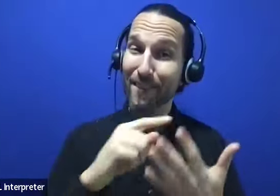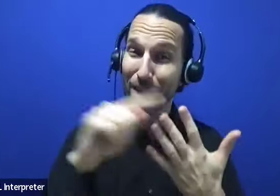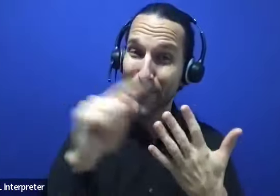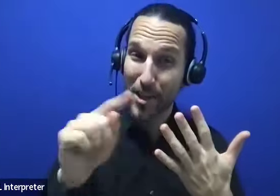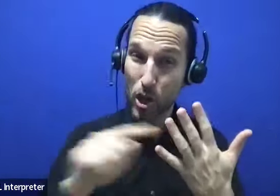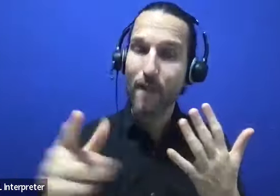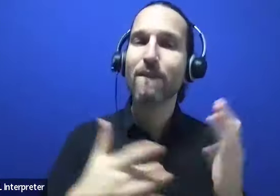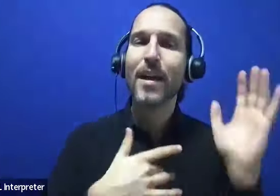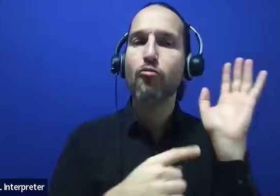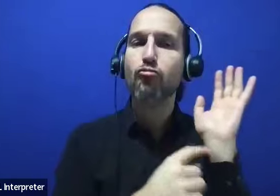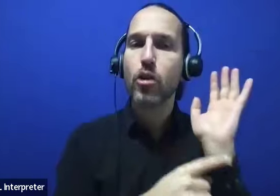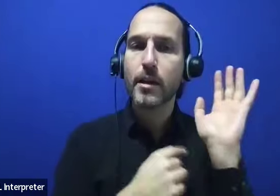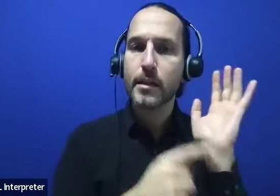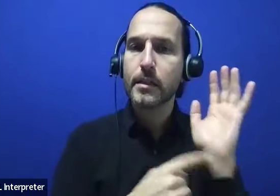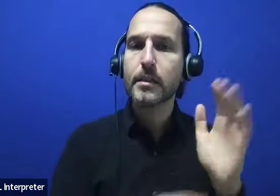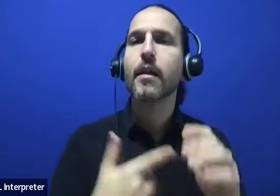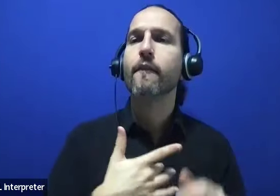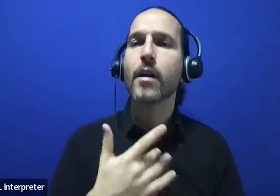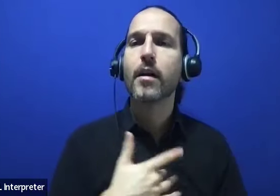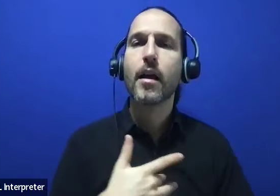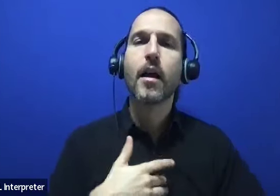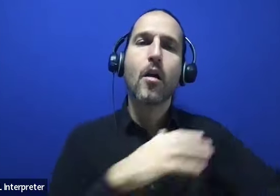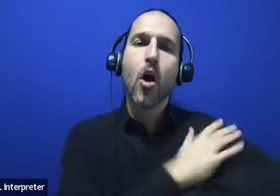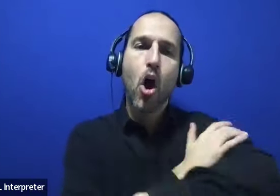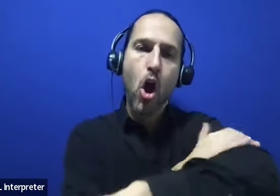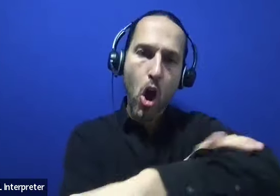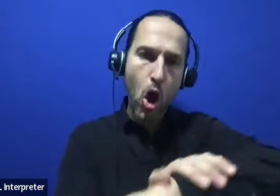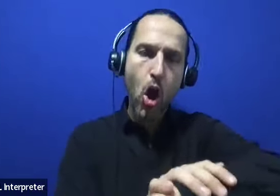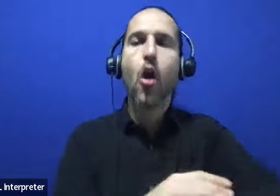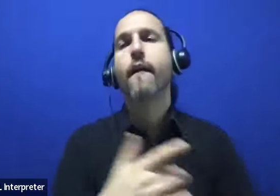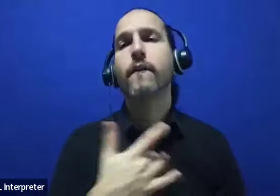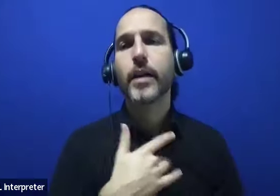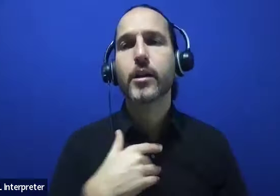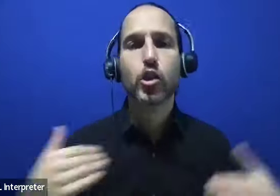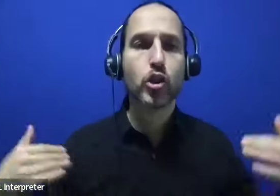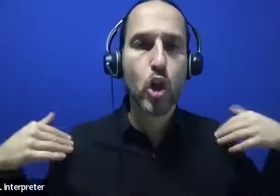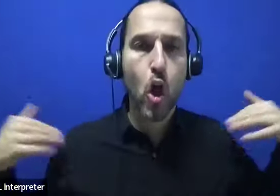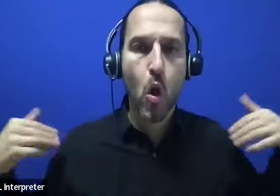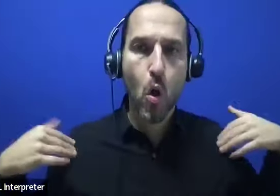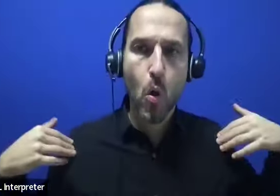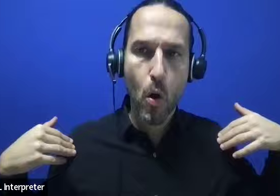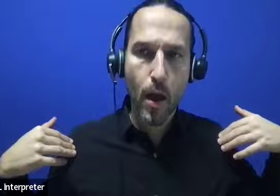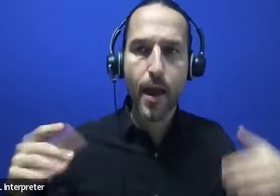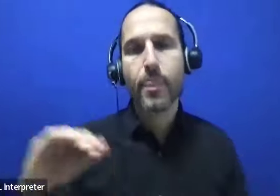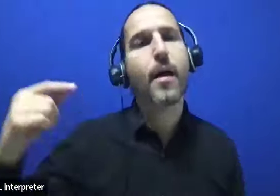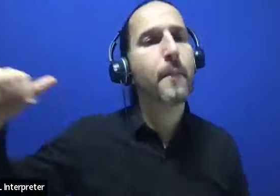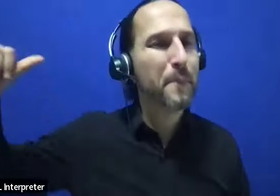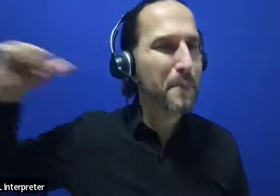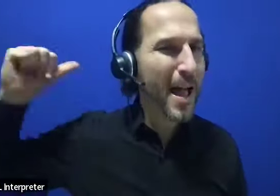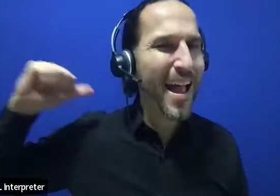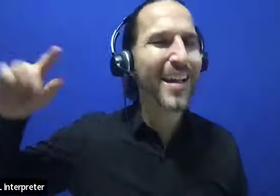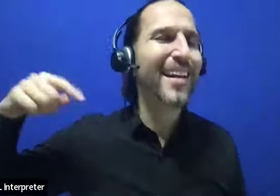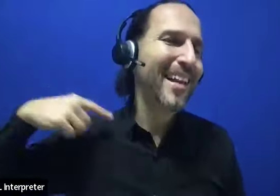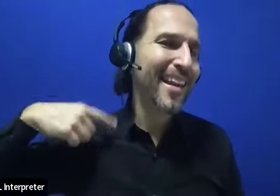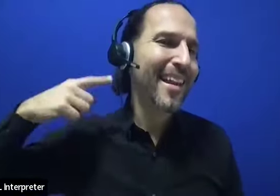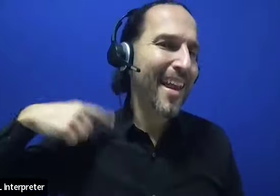wrist, you'll feel your arm, lower arm and your elbow, you'll feel your shoulders, maybe even into the back and neck.